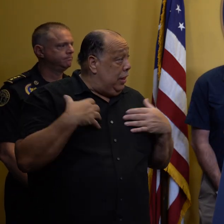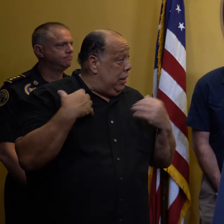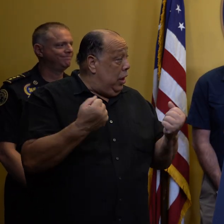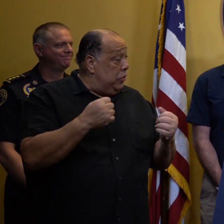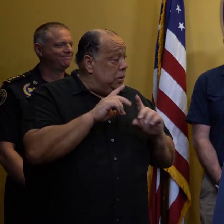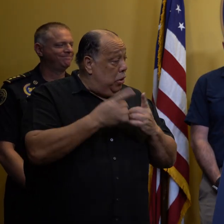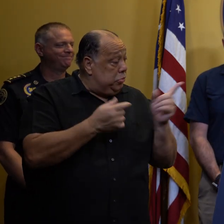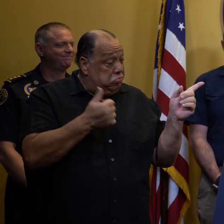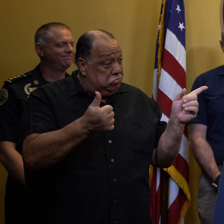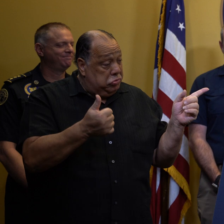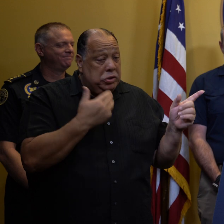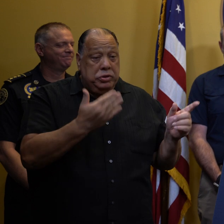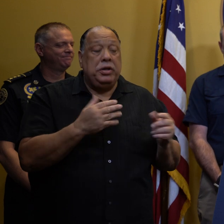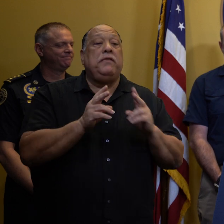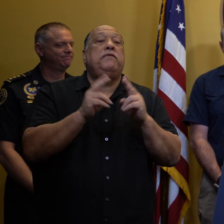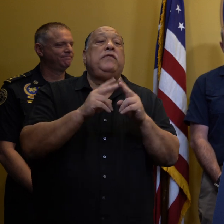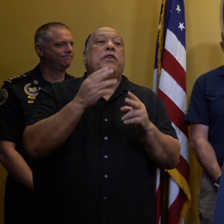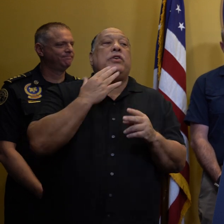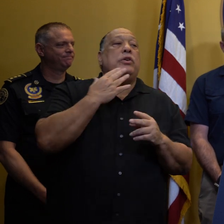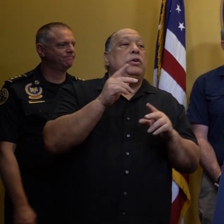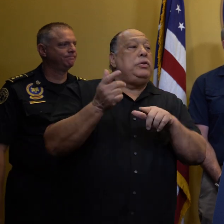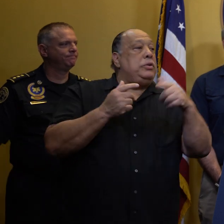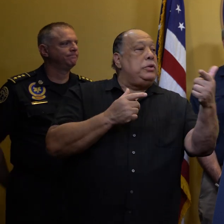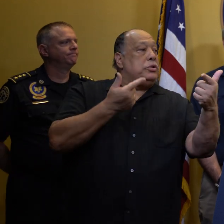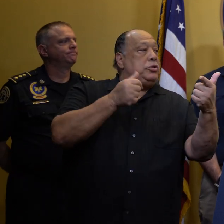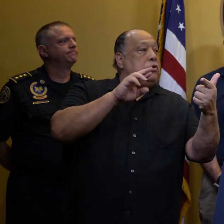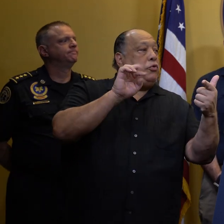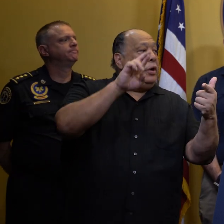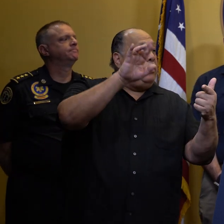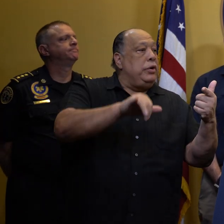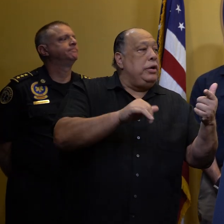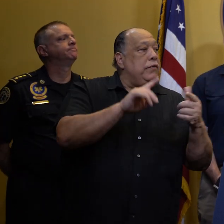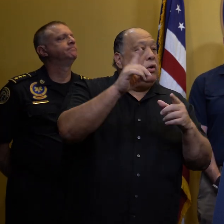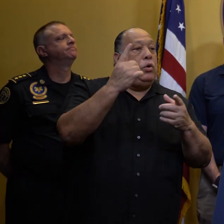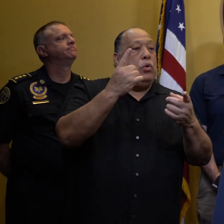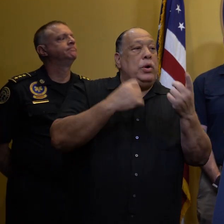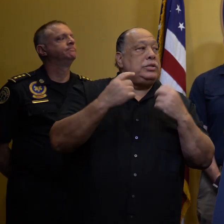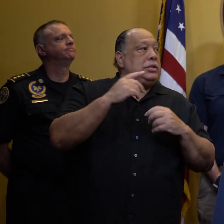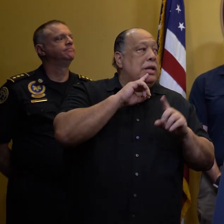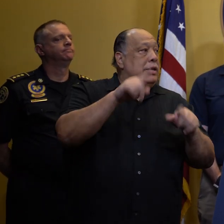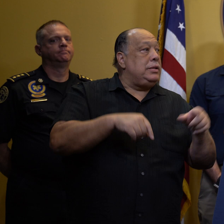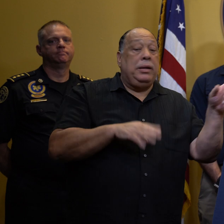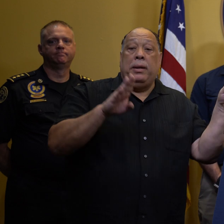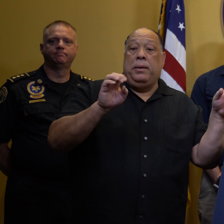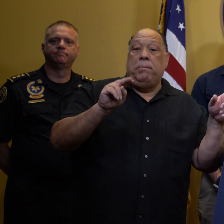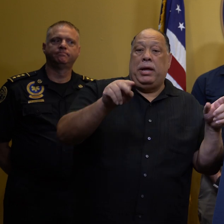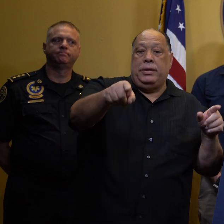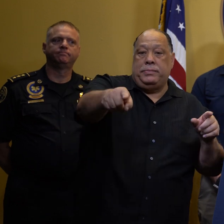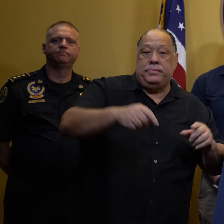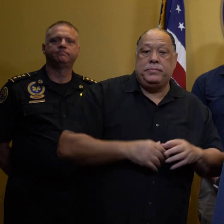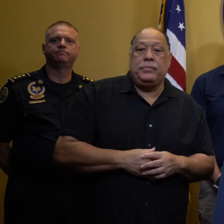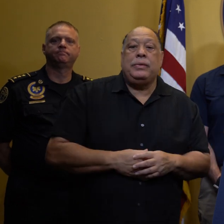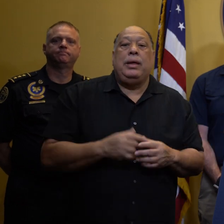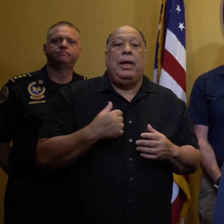Department, we good? Okay, very good, and we'll turn it over to you, Gregory, questions and answers. Ben?